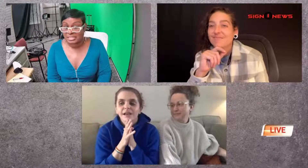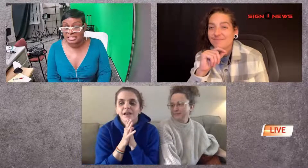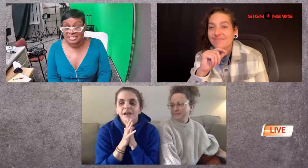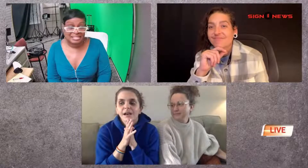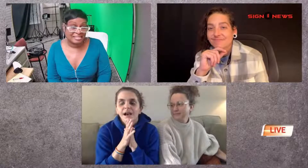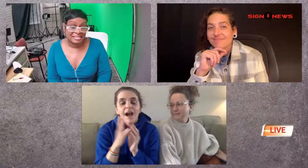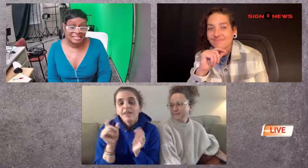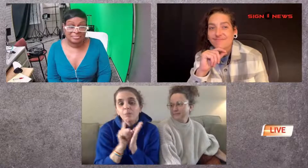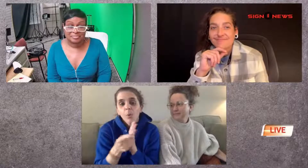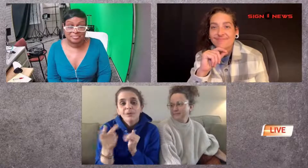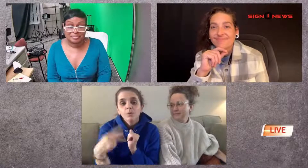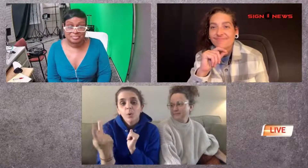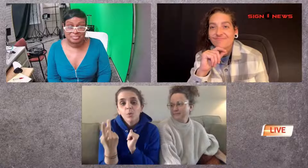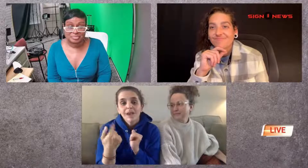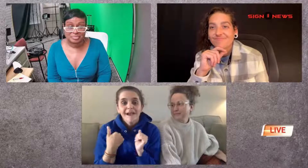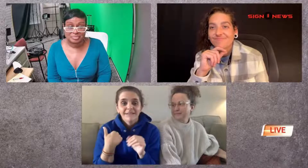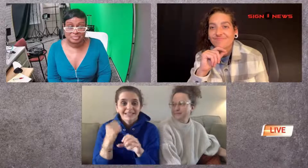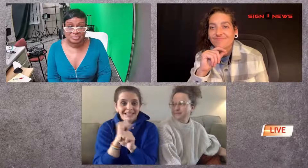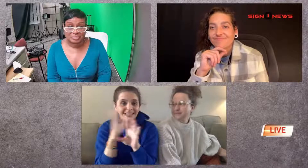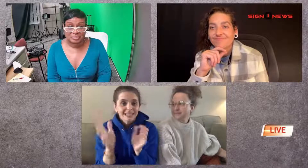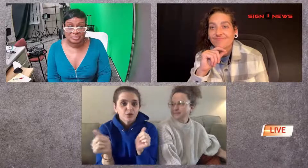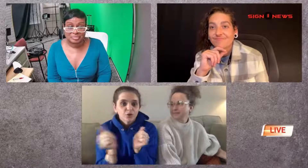She sings, I sign.